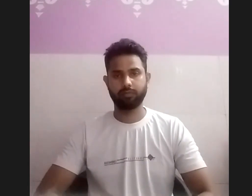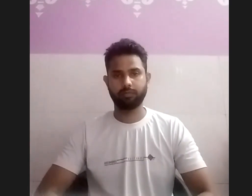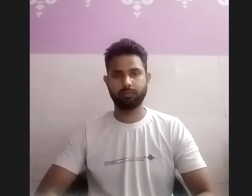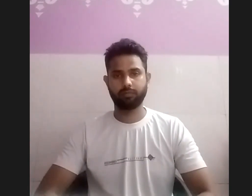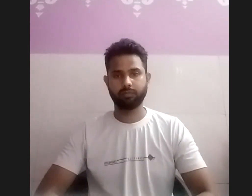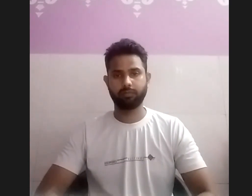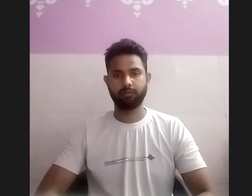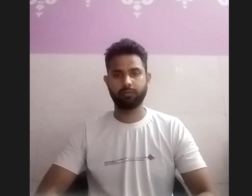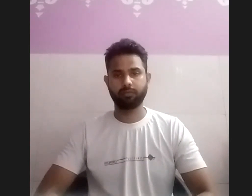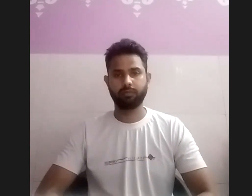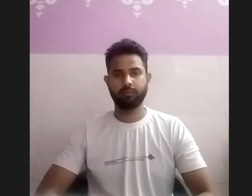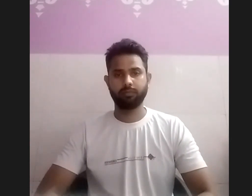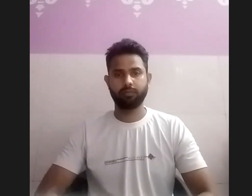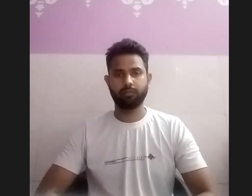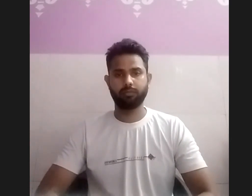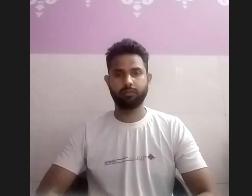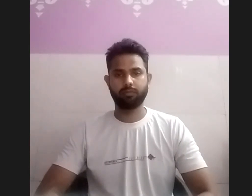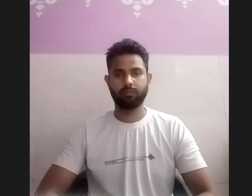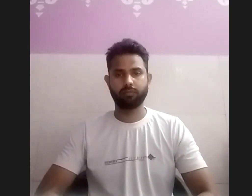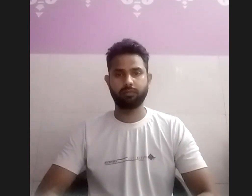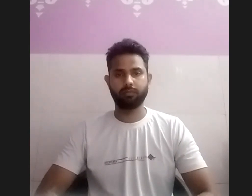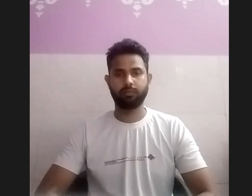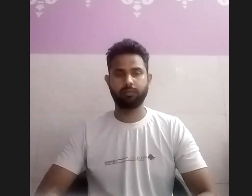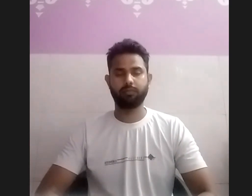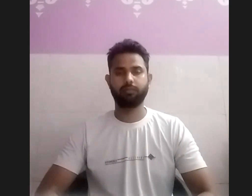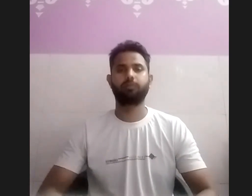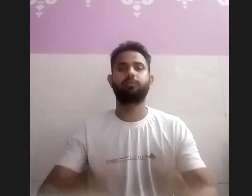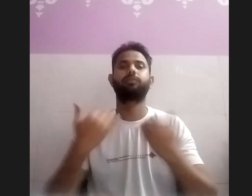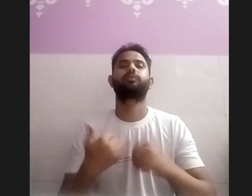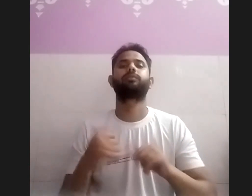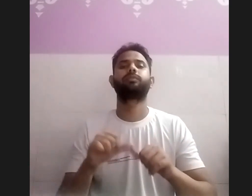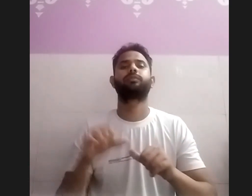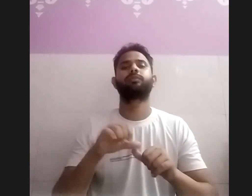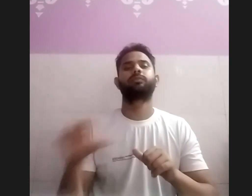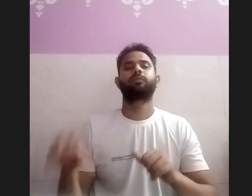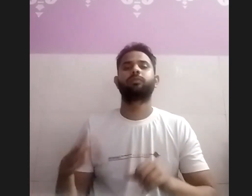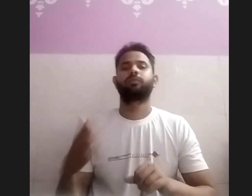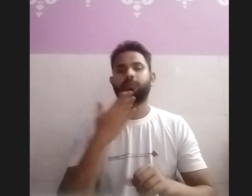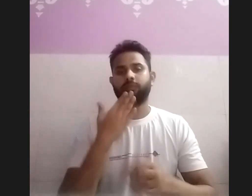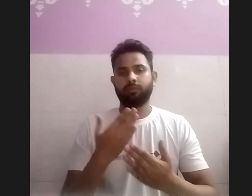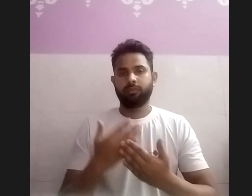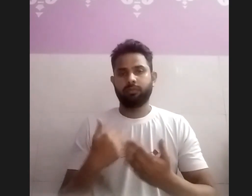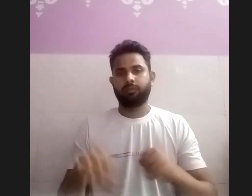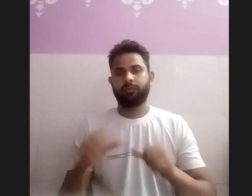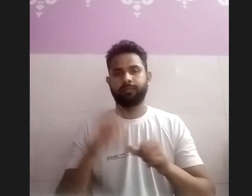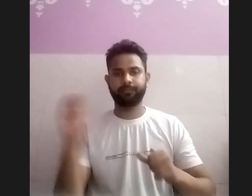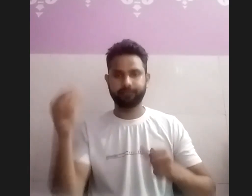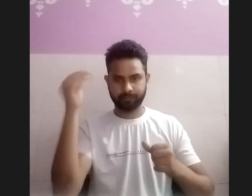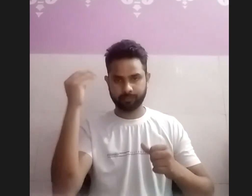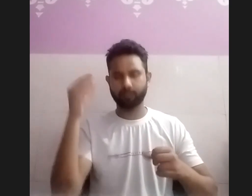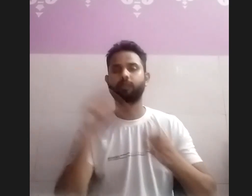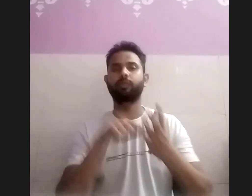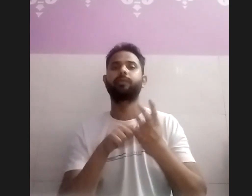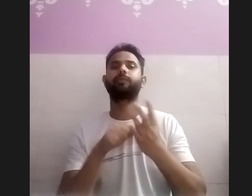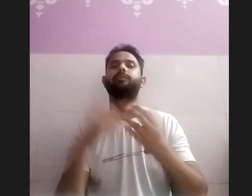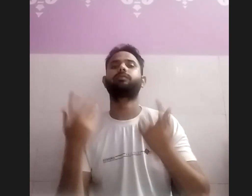Yeah. Yeah. So, Okay, thanks. yes. Yeah, Kavya, do you have anything more to